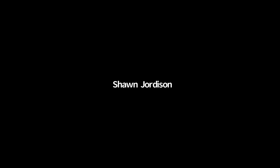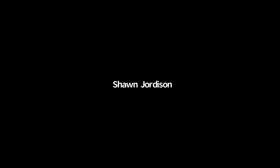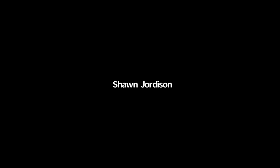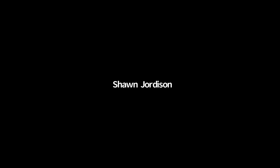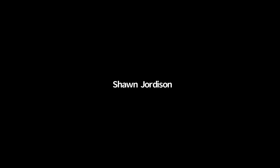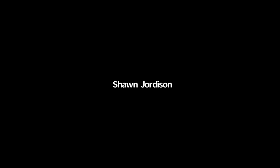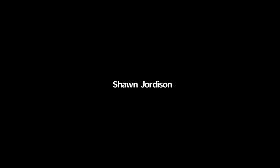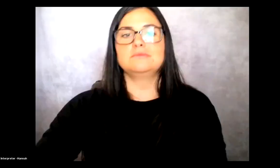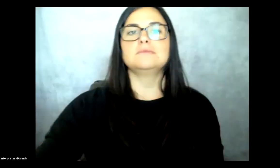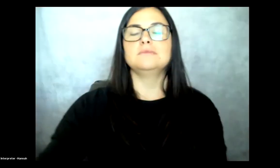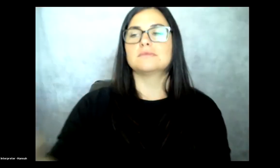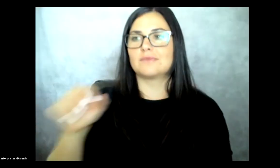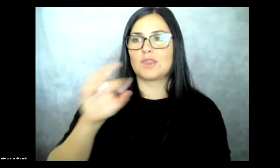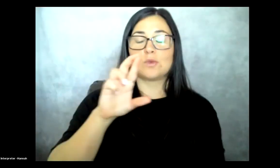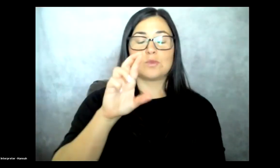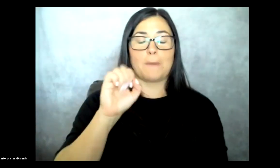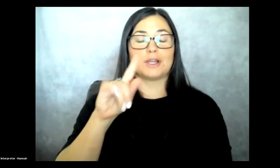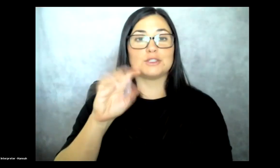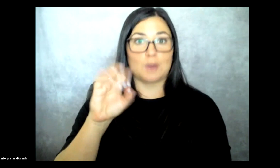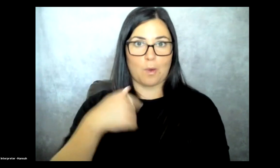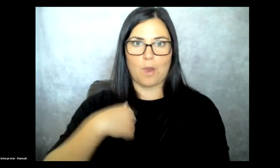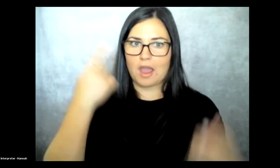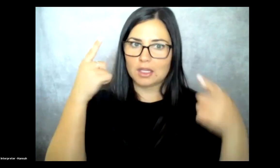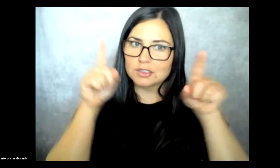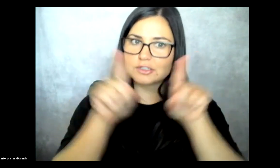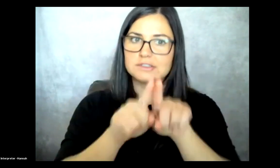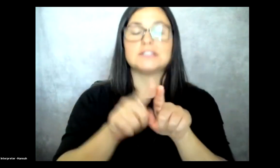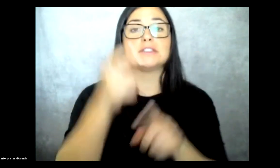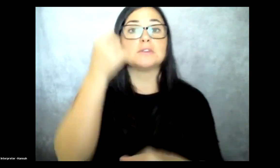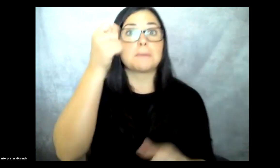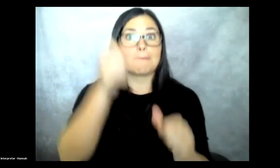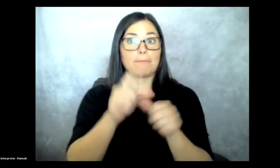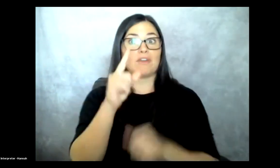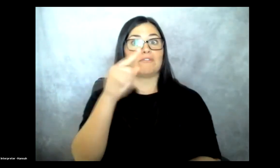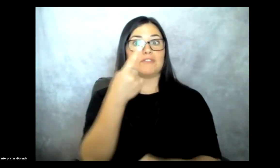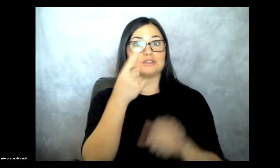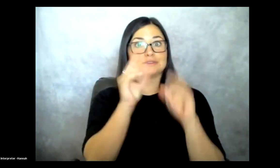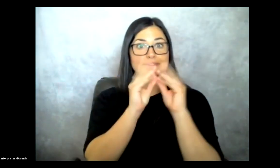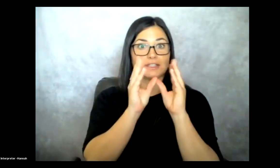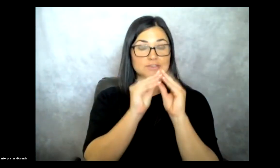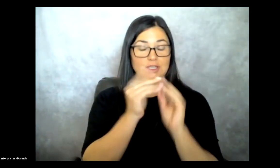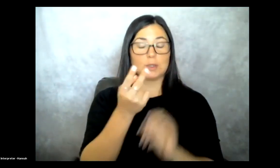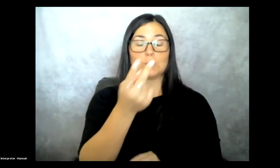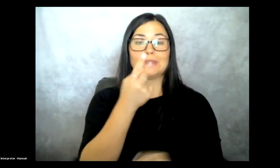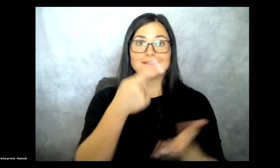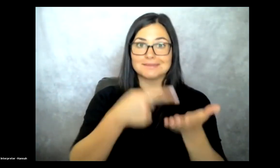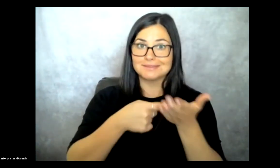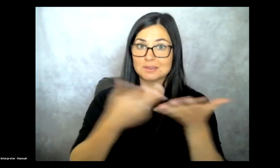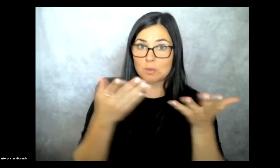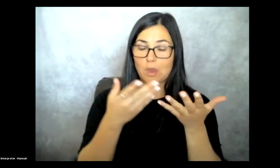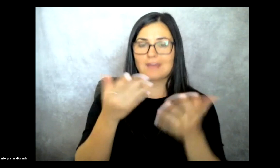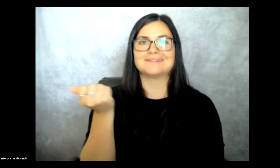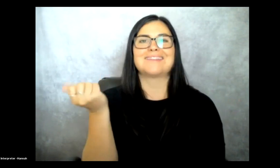Roberto, I couldn't agree more. In fact, in our first session, we had talked about several